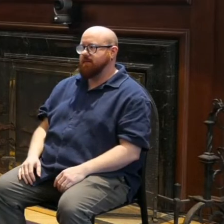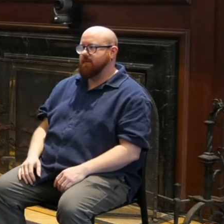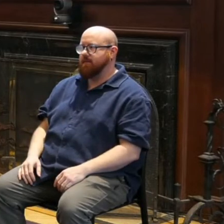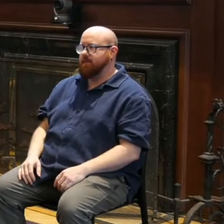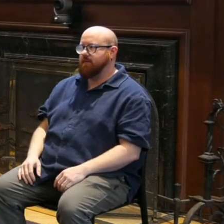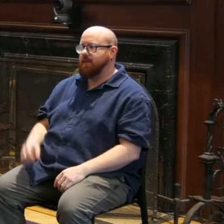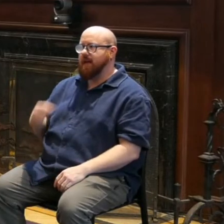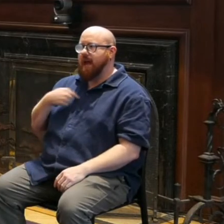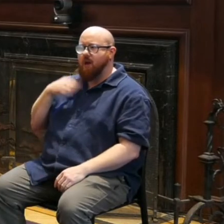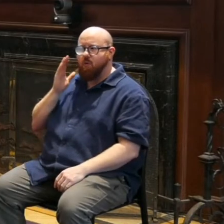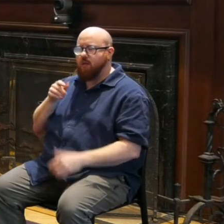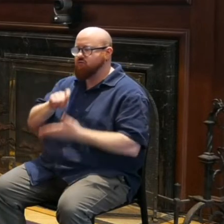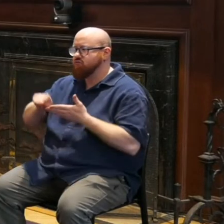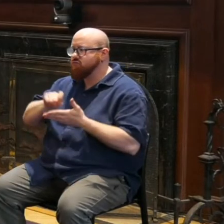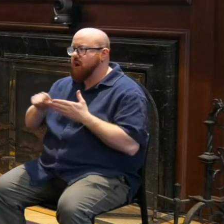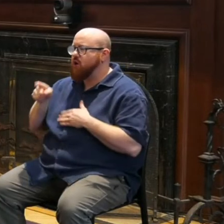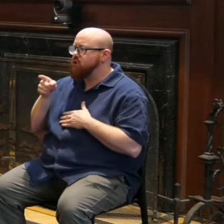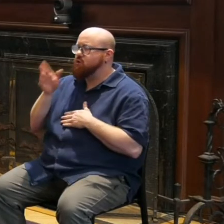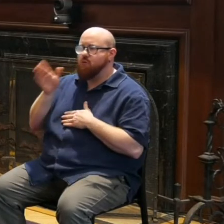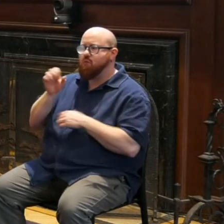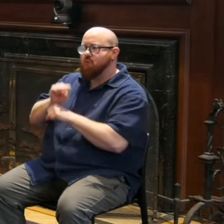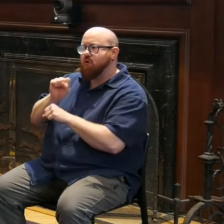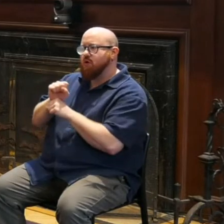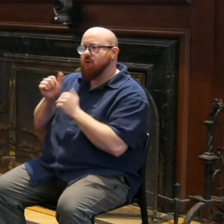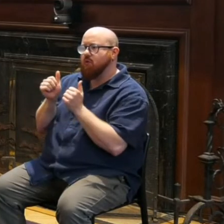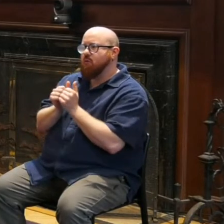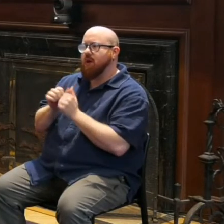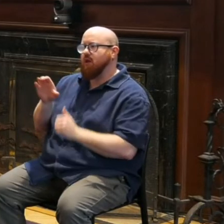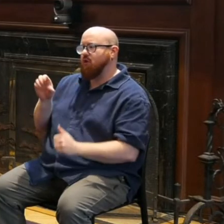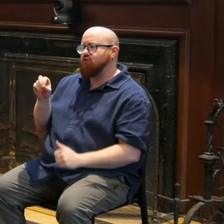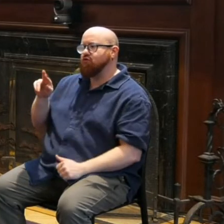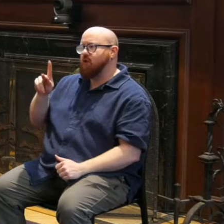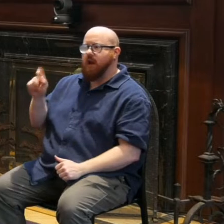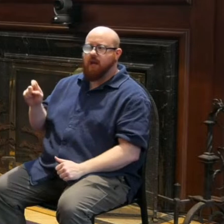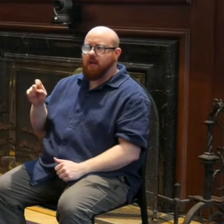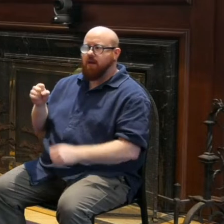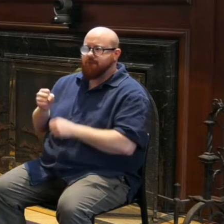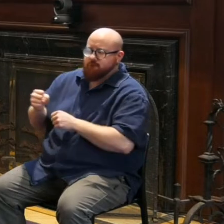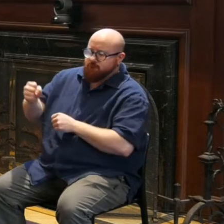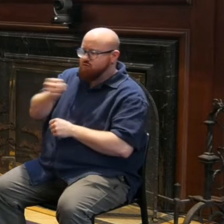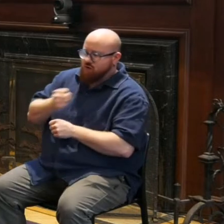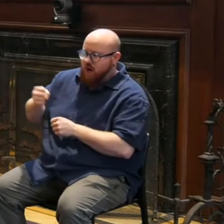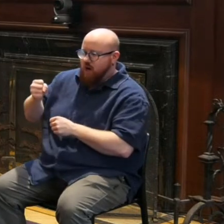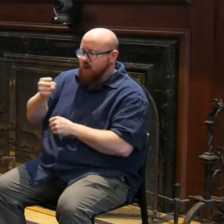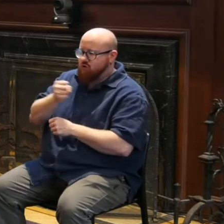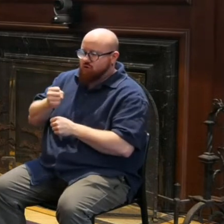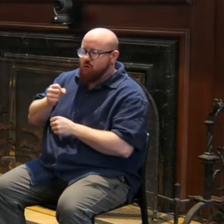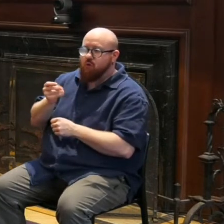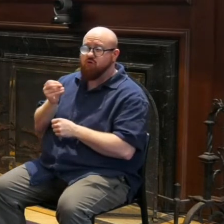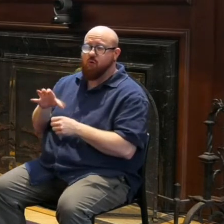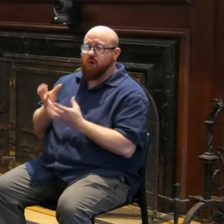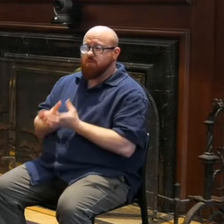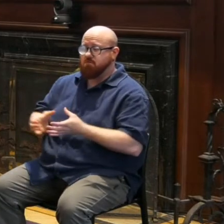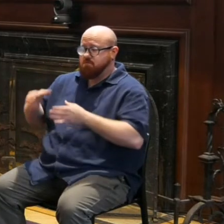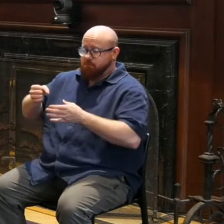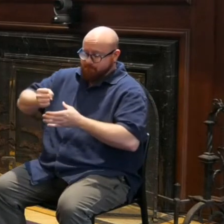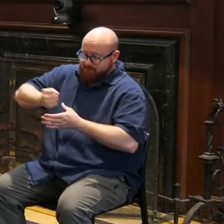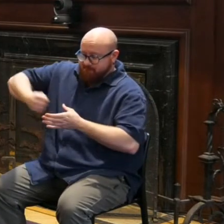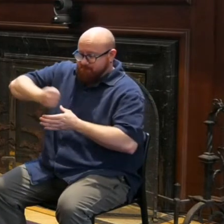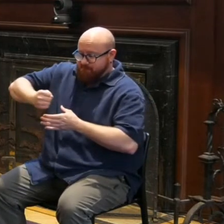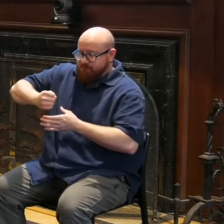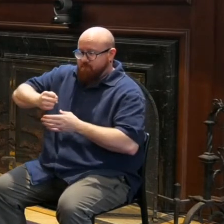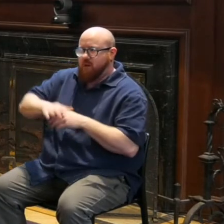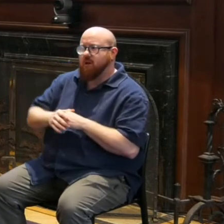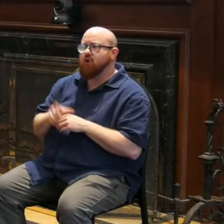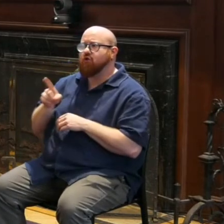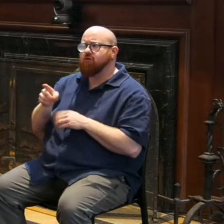And I will write that you were working with the crank of an ancient grinder or even a mortar and pestle when you explained to me